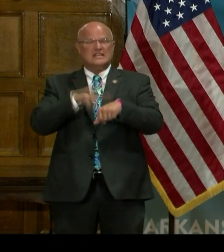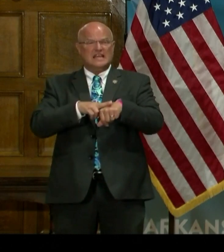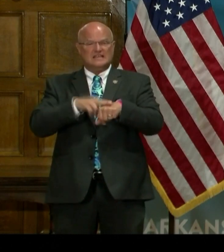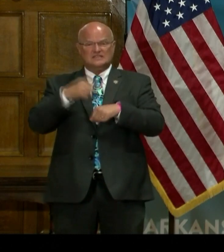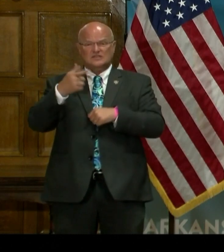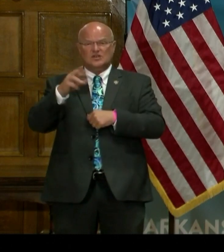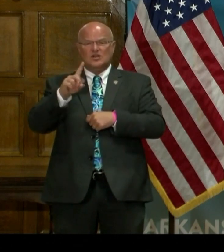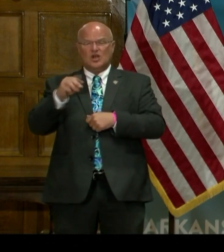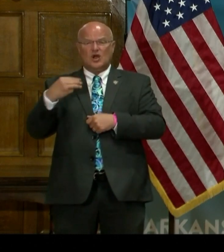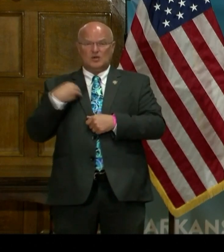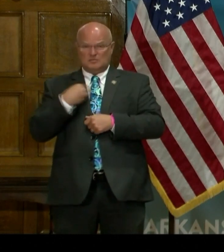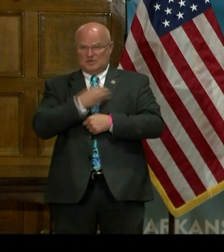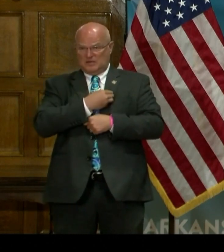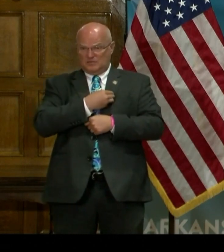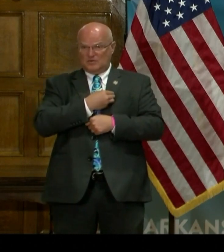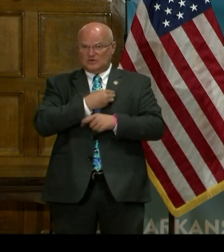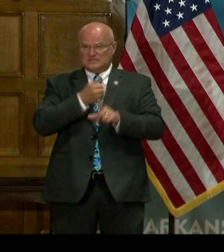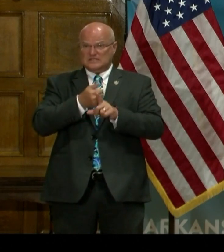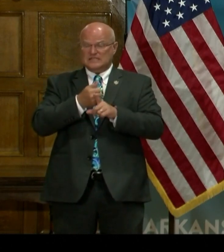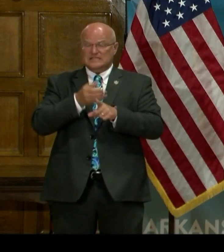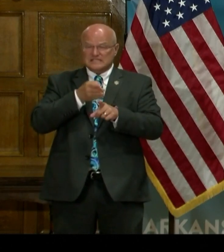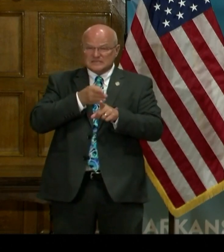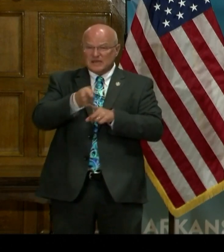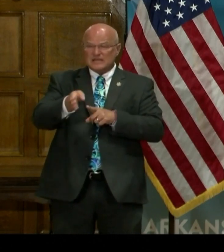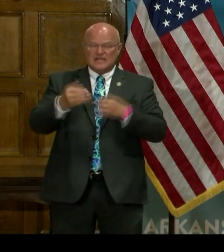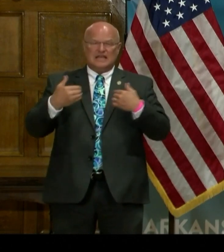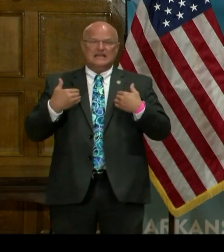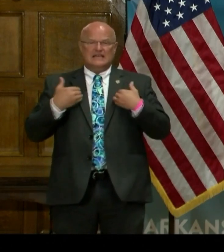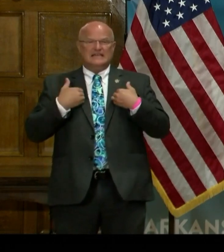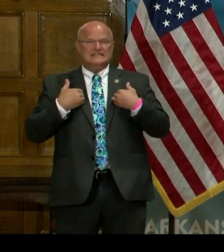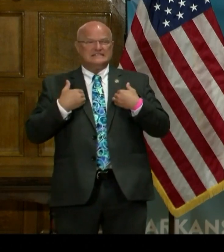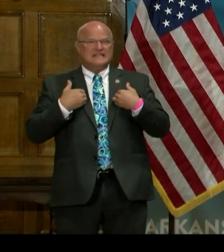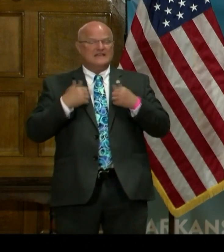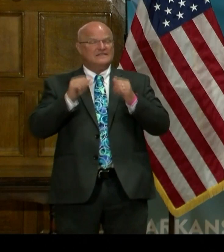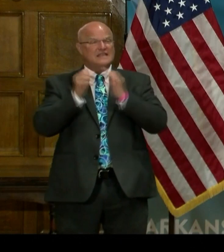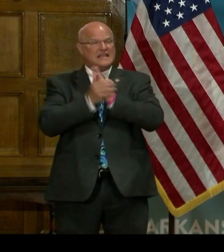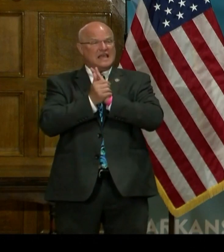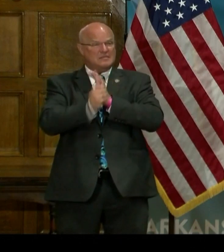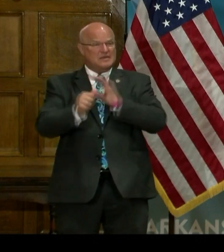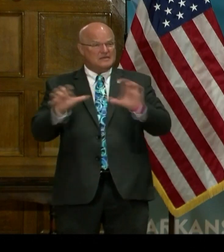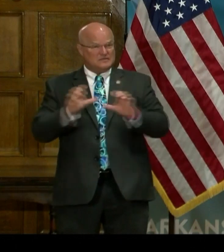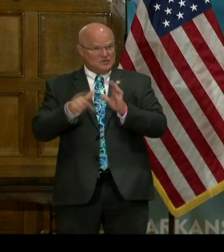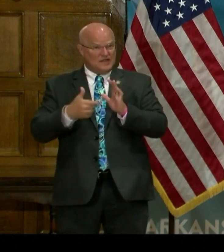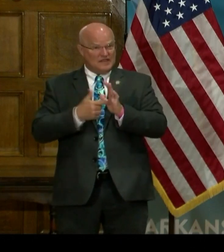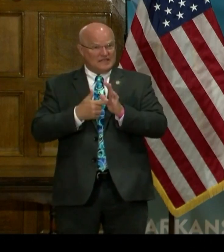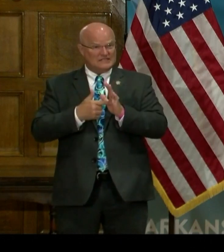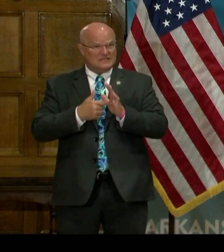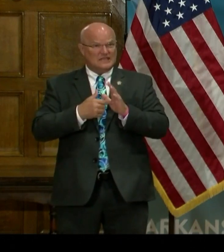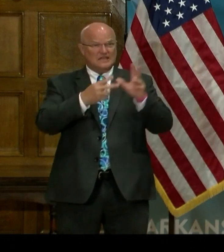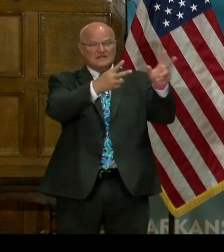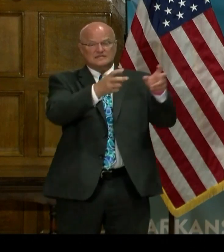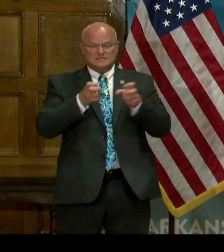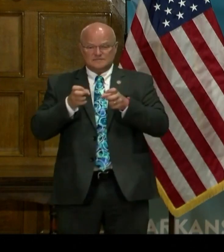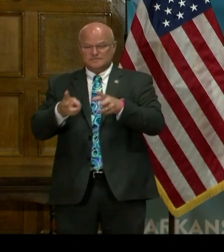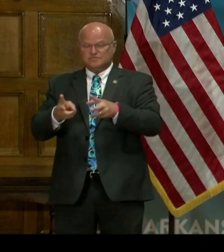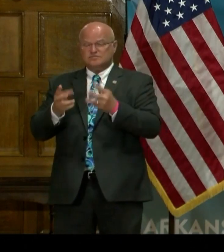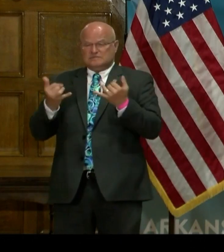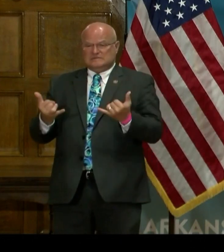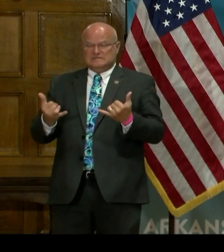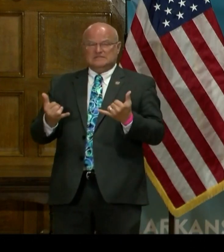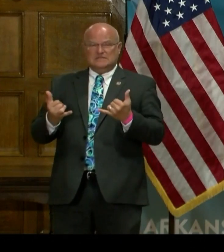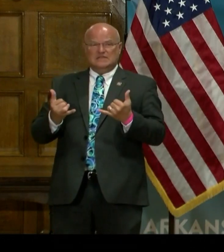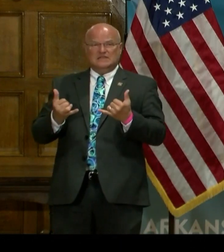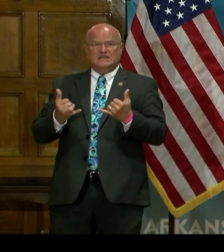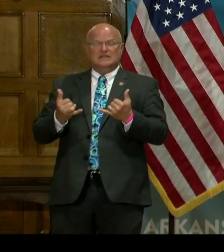Guard members who are specialized and have the capability of doing this to immediately